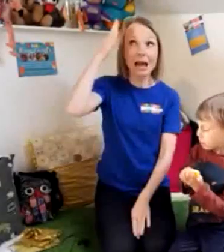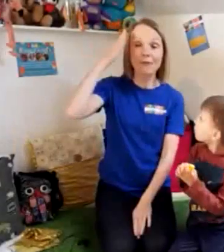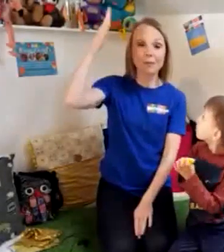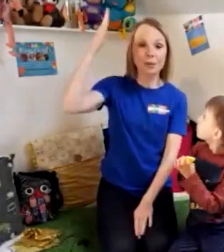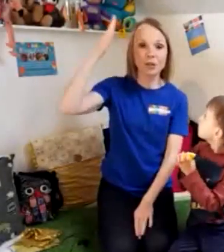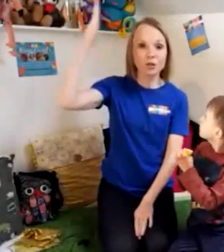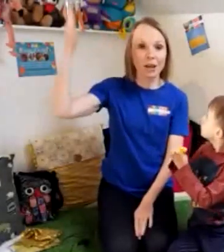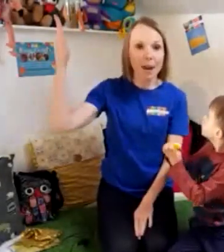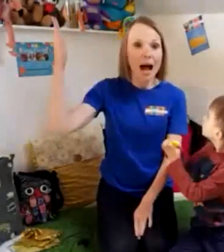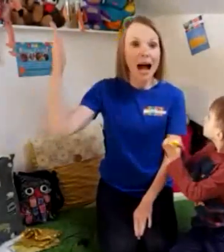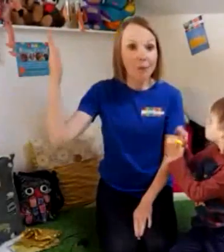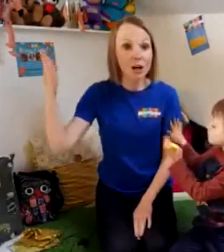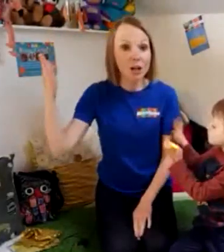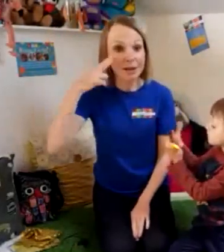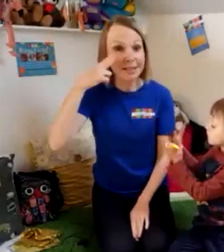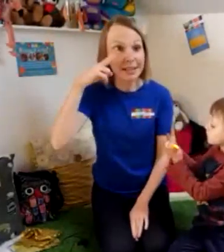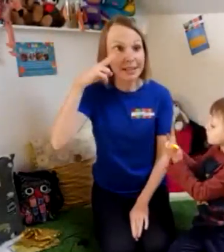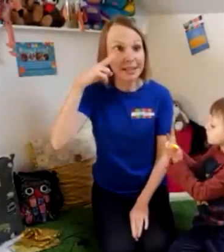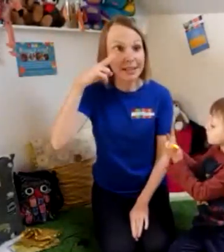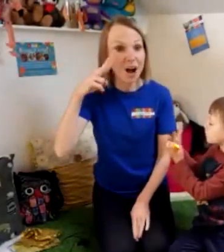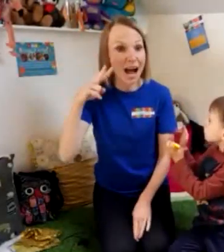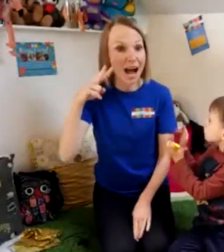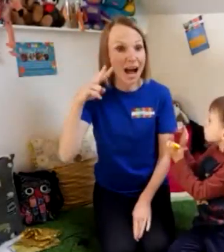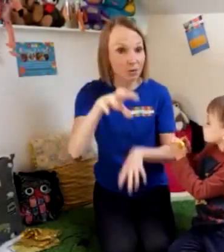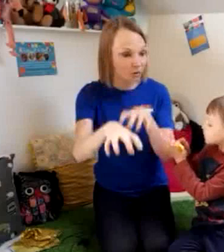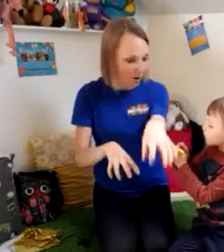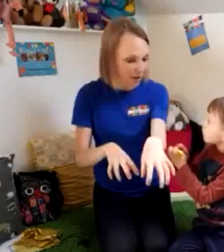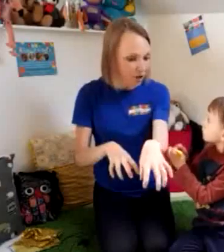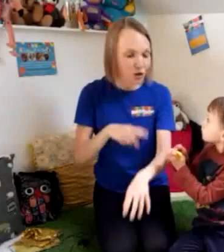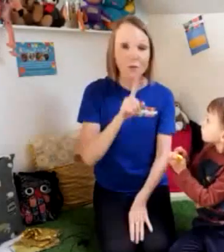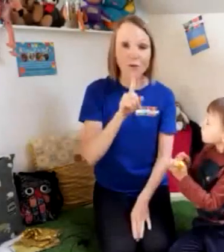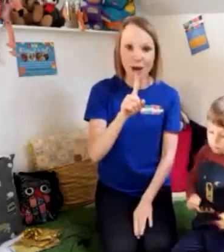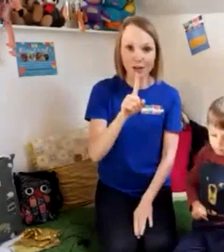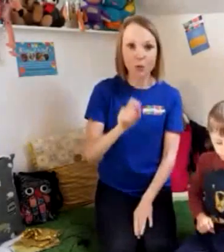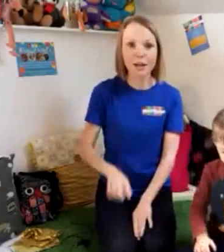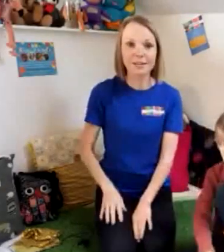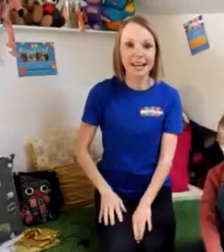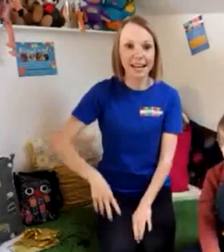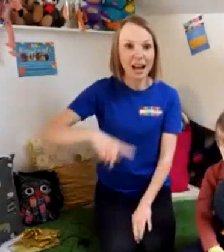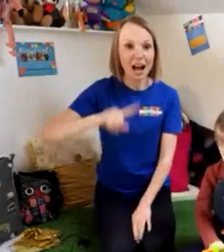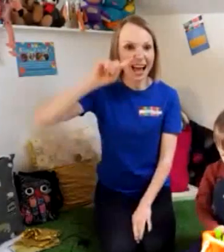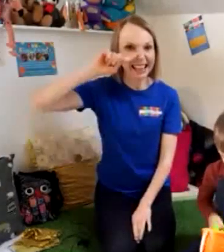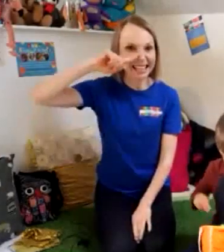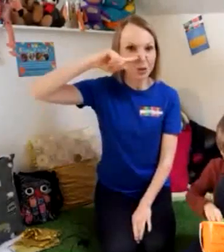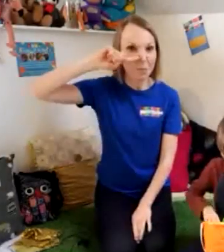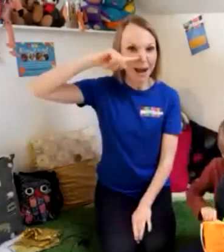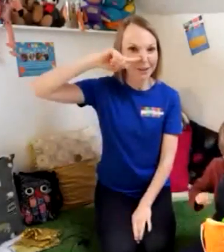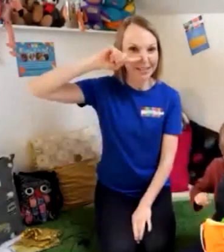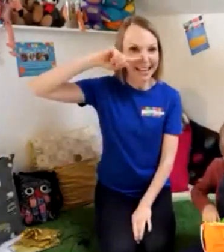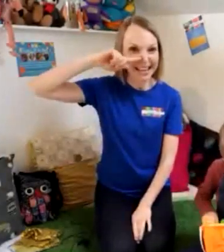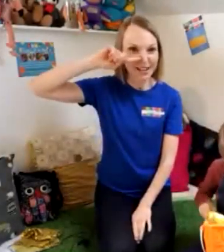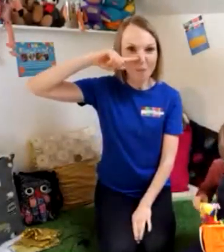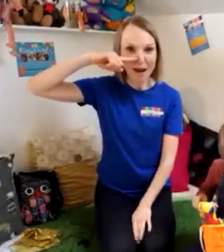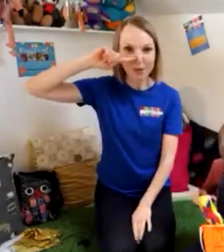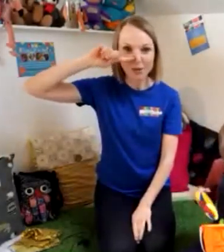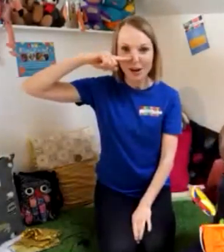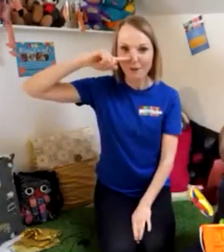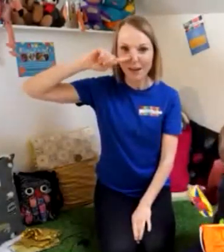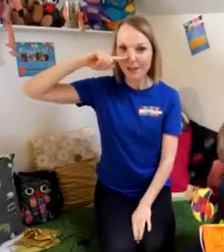is but a dream. And we're going to go and see our animals, aren't we? So first, we're going to see a little mouse. Here's our mouse, finger against